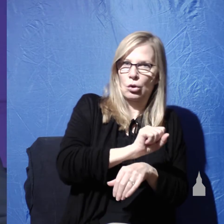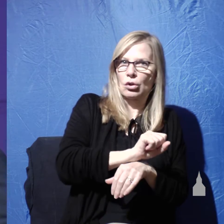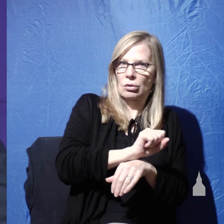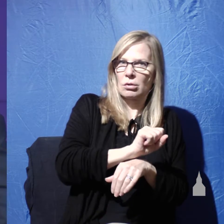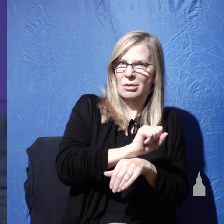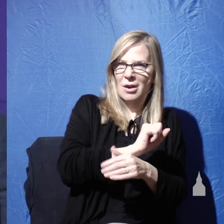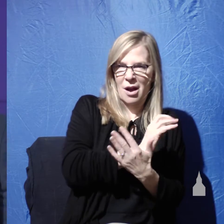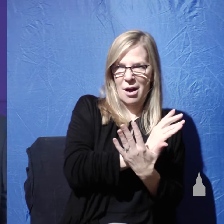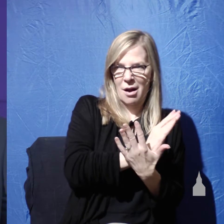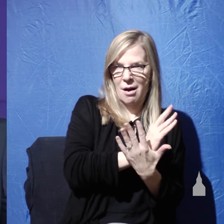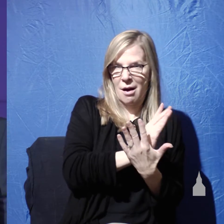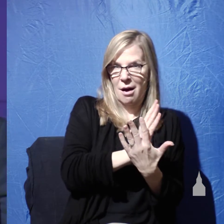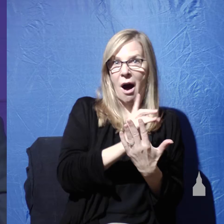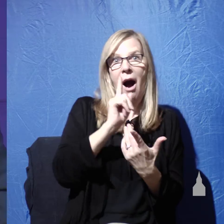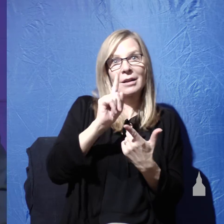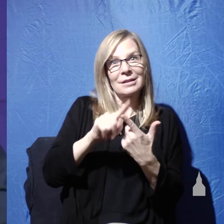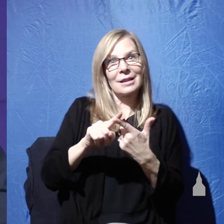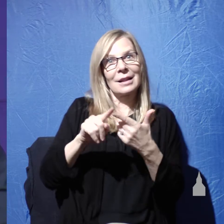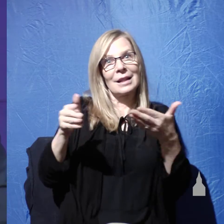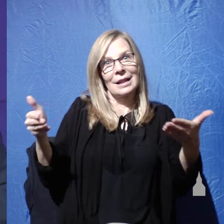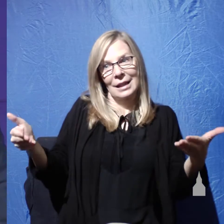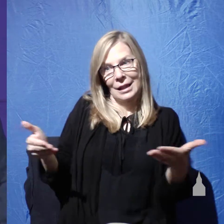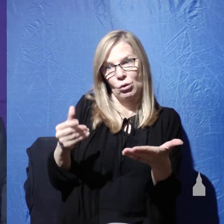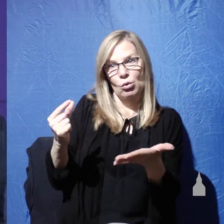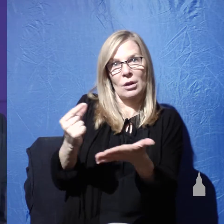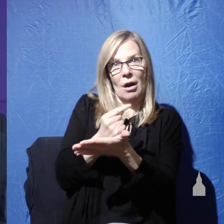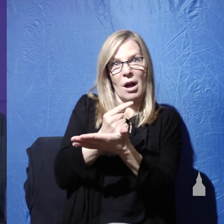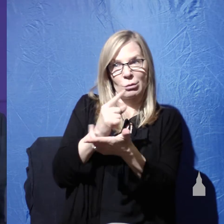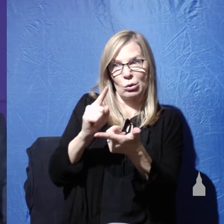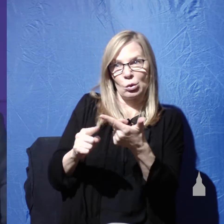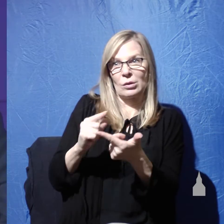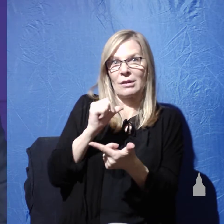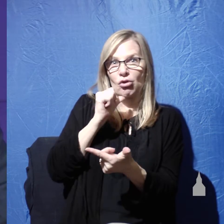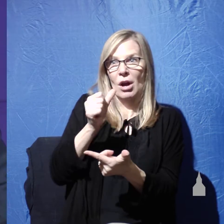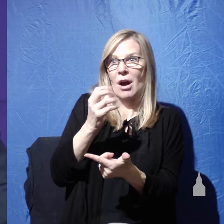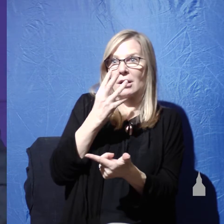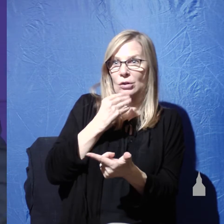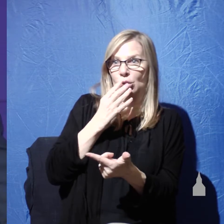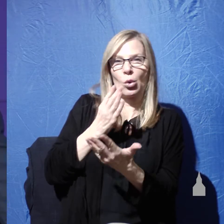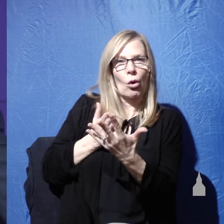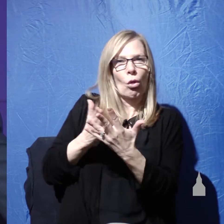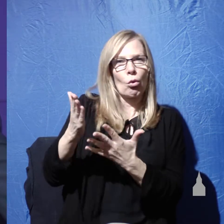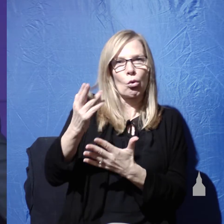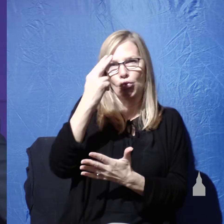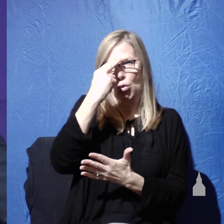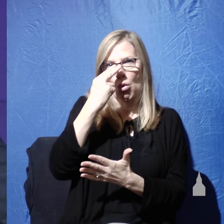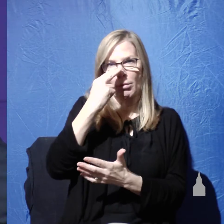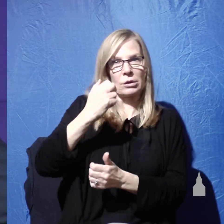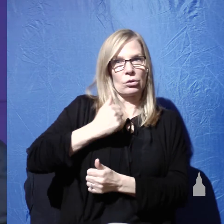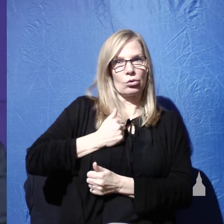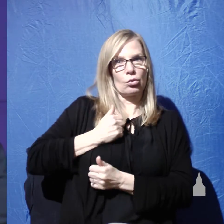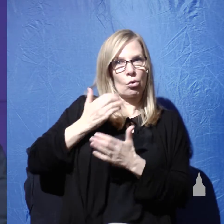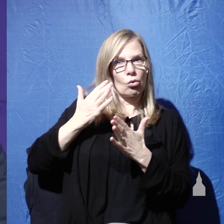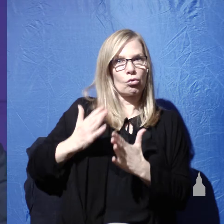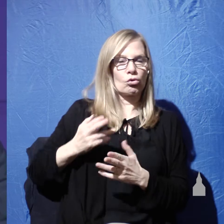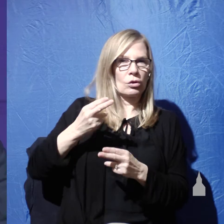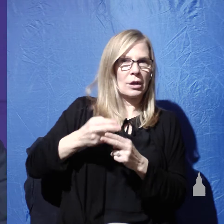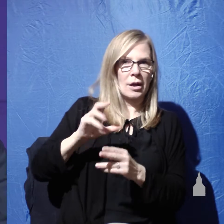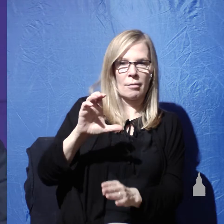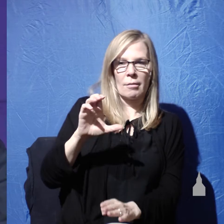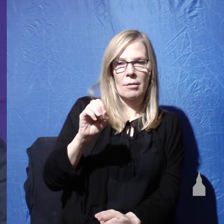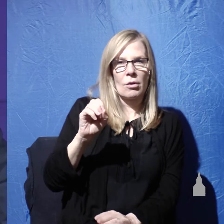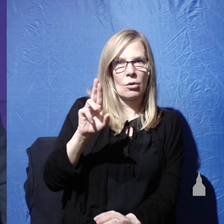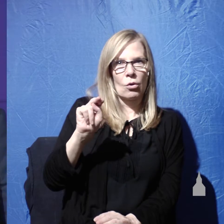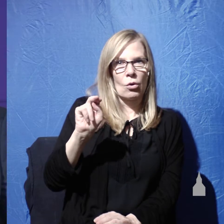us up to the point where he introduces the gospel to the Gentile world through a Roman soldier by the name of